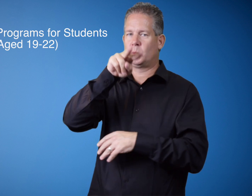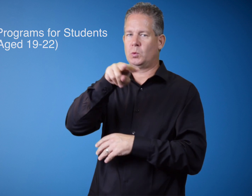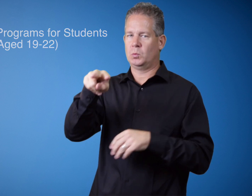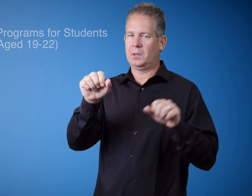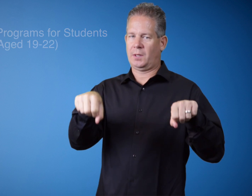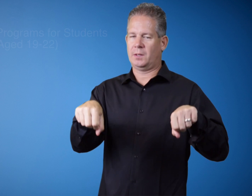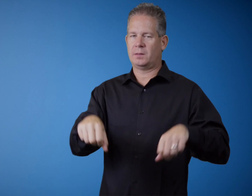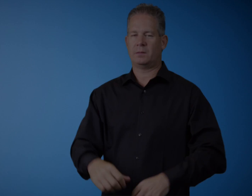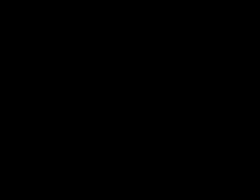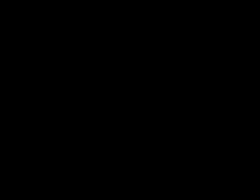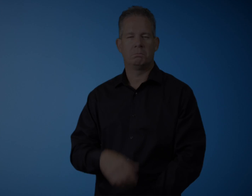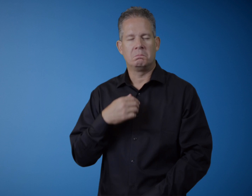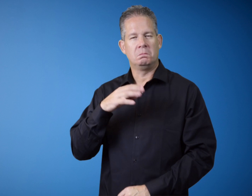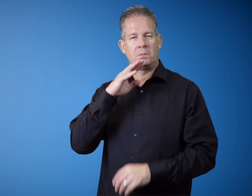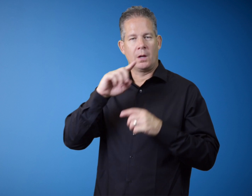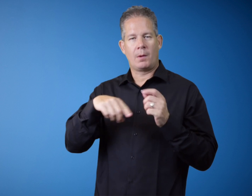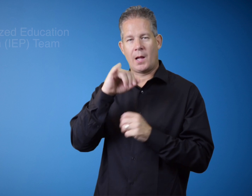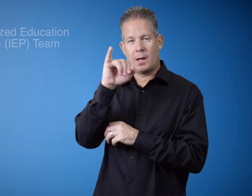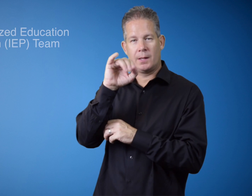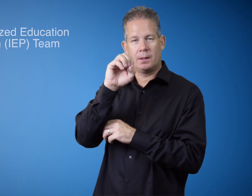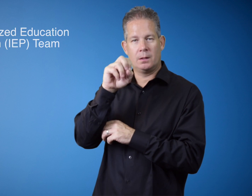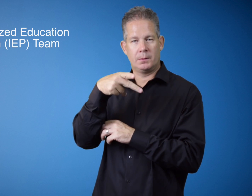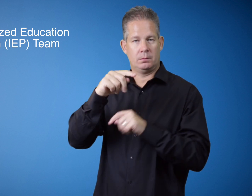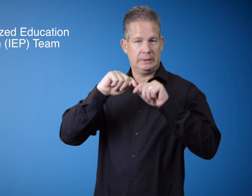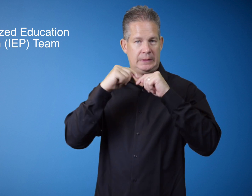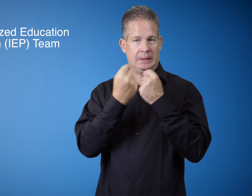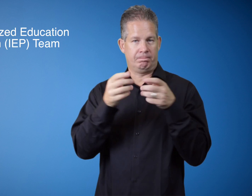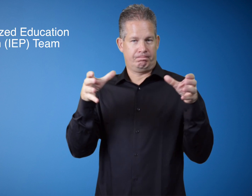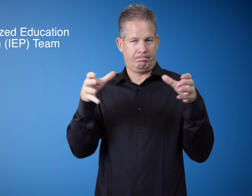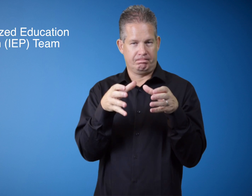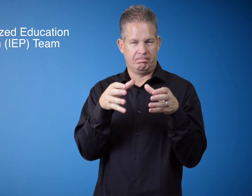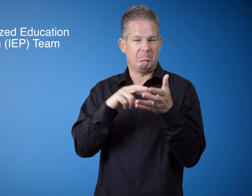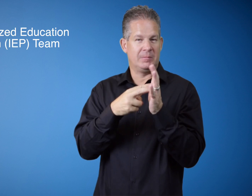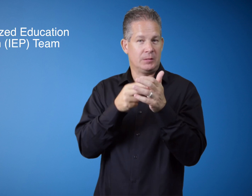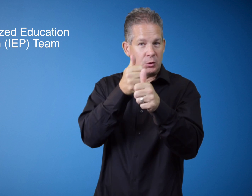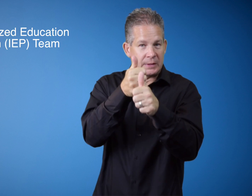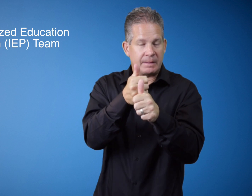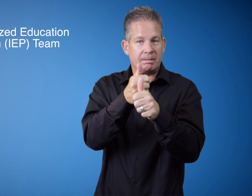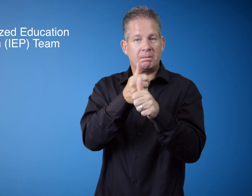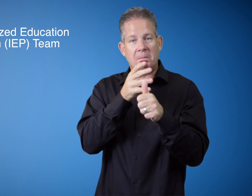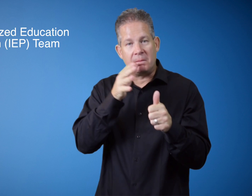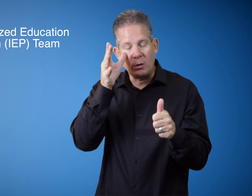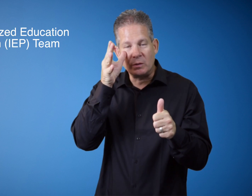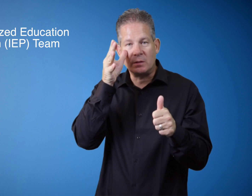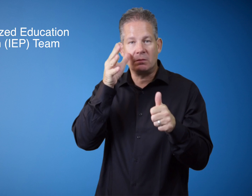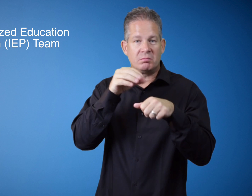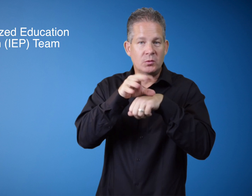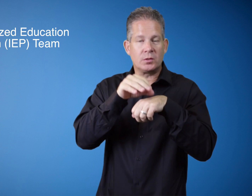Understand that these services are only available until you're 22 years old. The Individualized Education Program team consists of